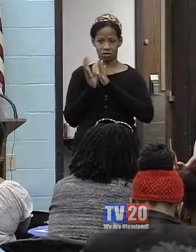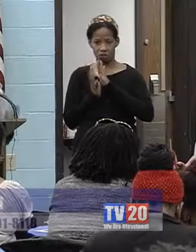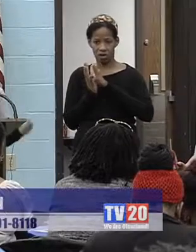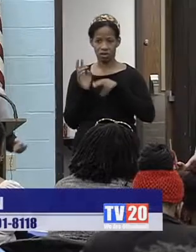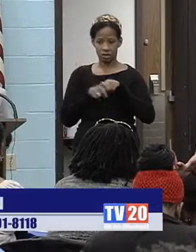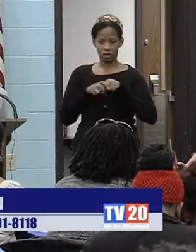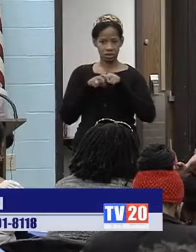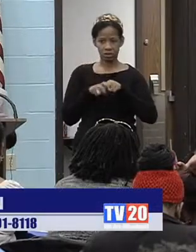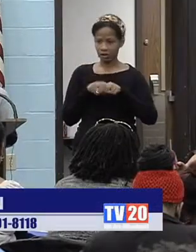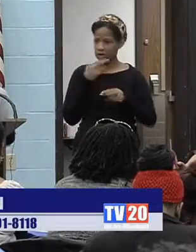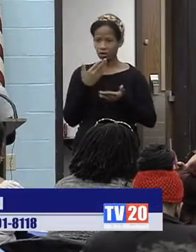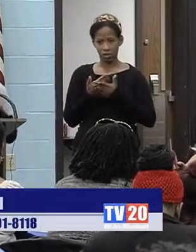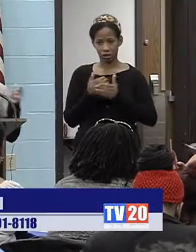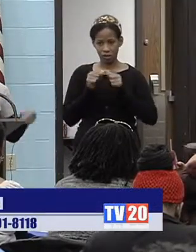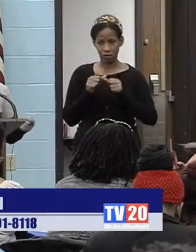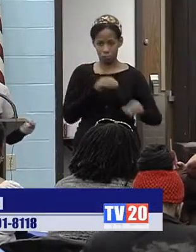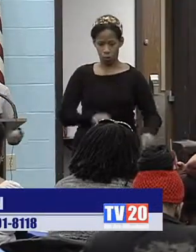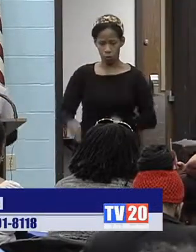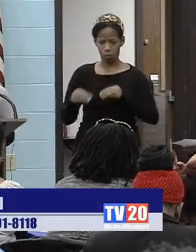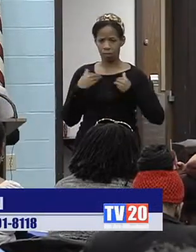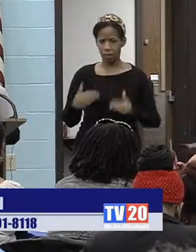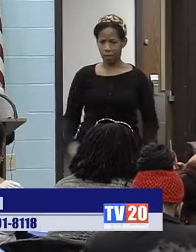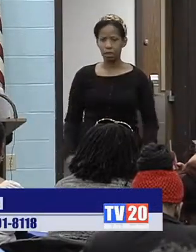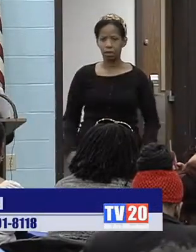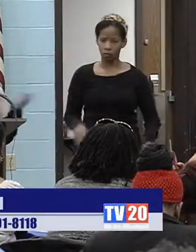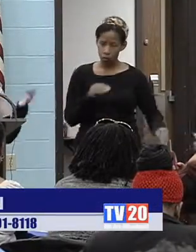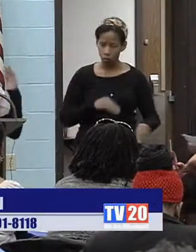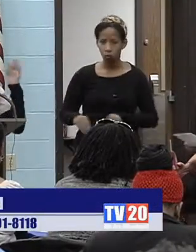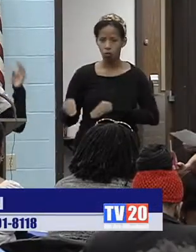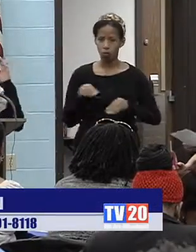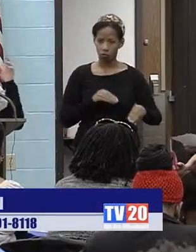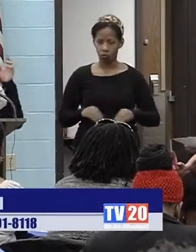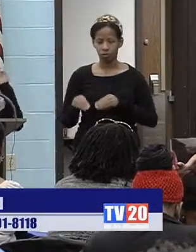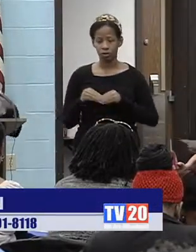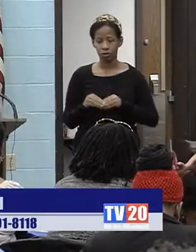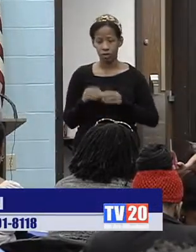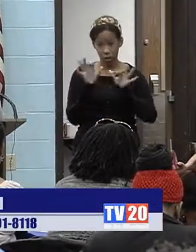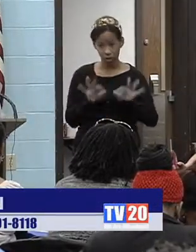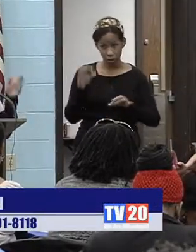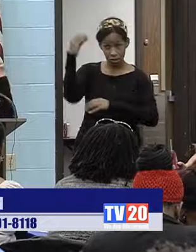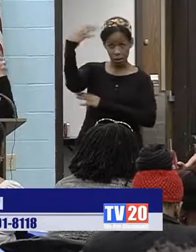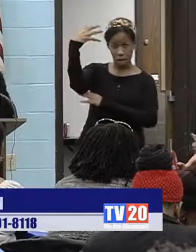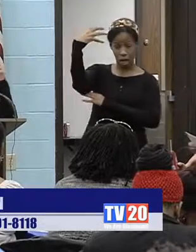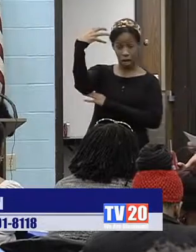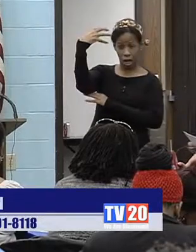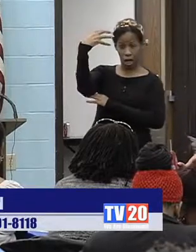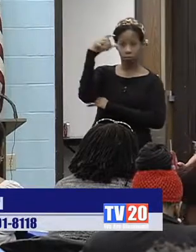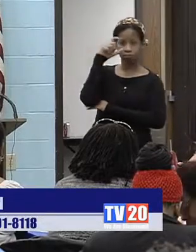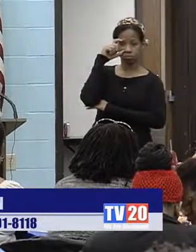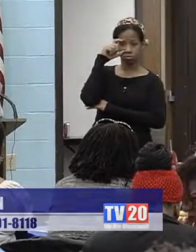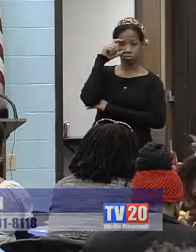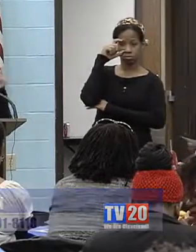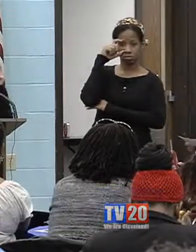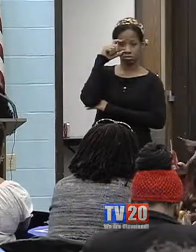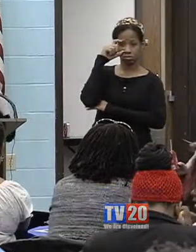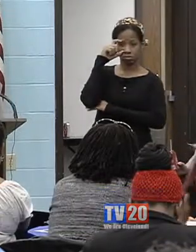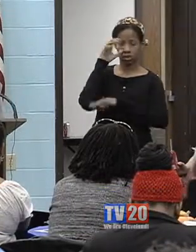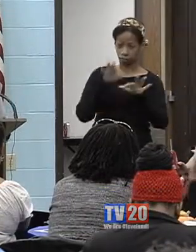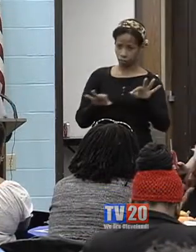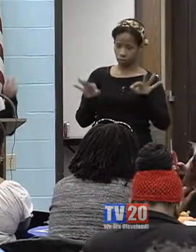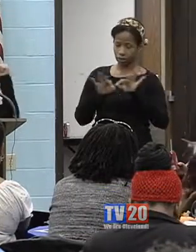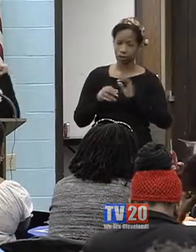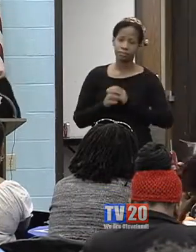keep it moving. And you need to wear your shades. If you're supposed to wear glasses, wear